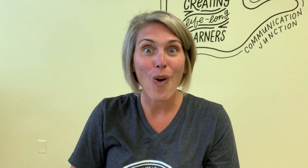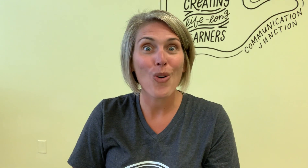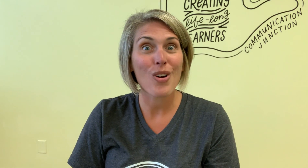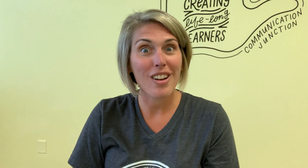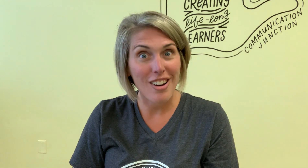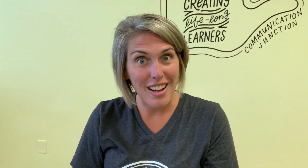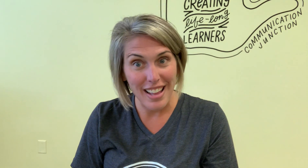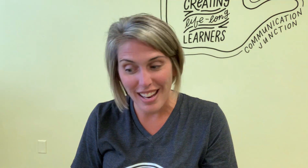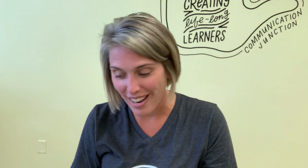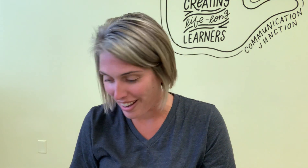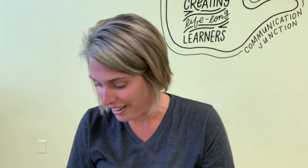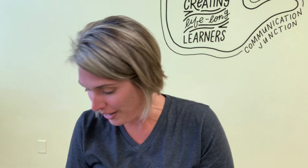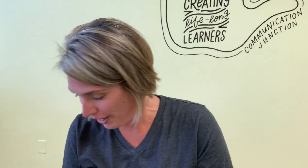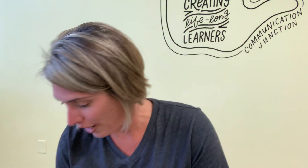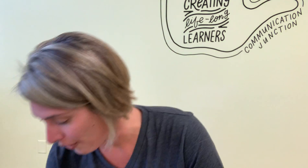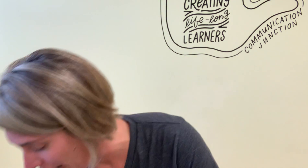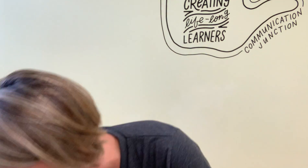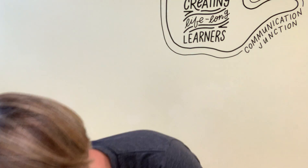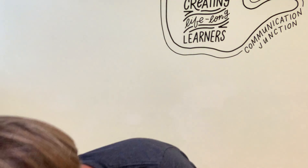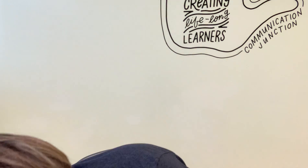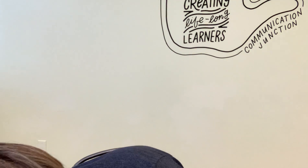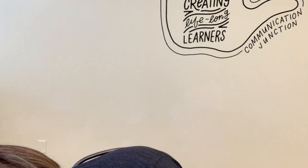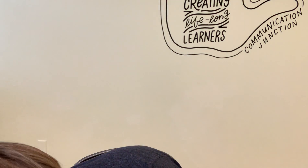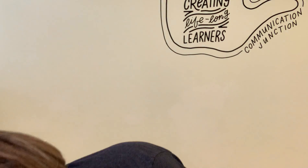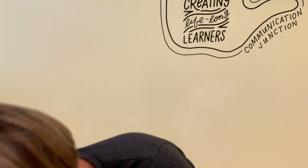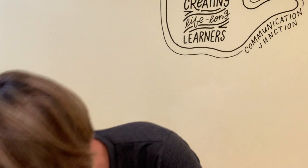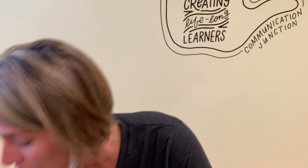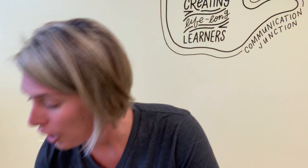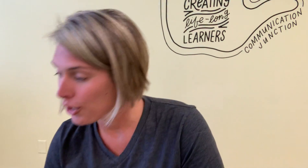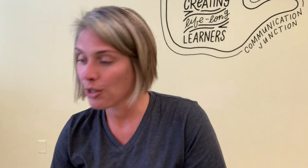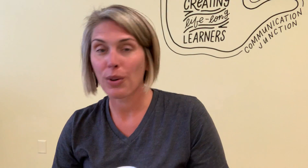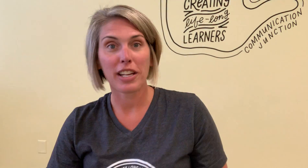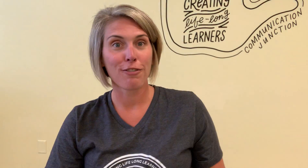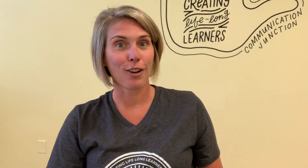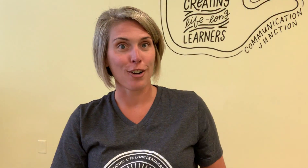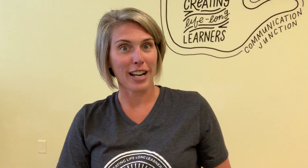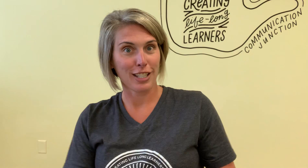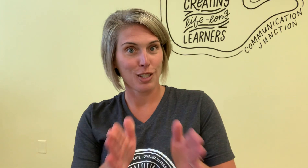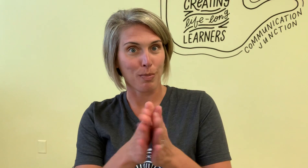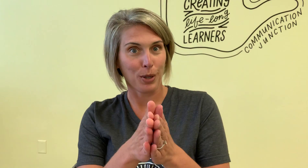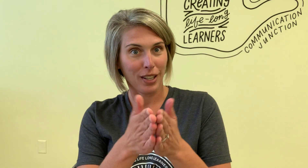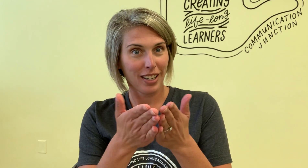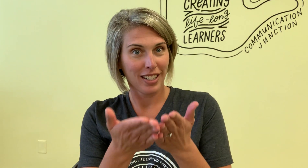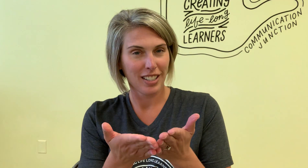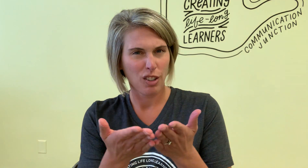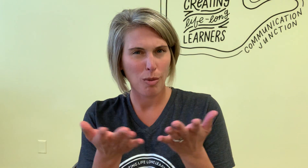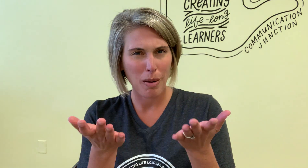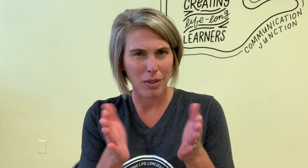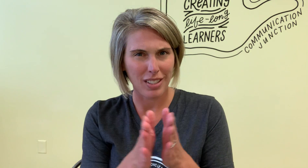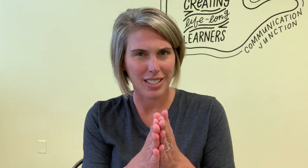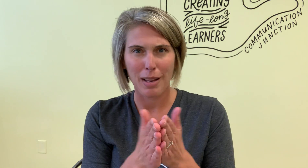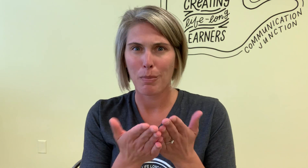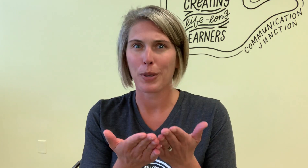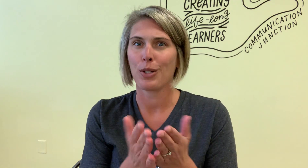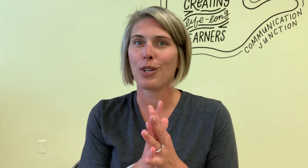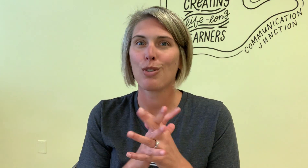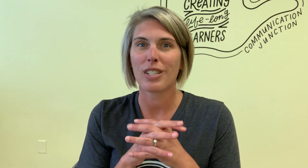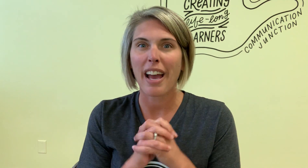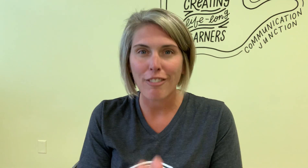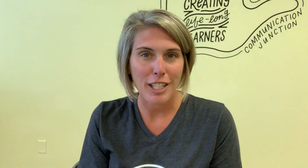So good. All right. Are you ready for our next book? Remember the sign book. You can use it every time you